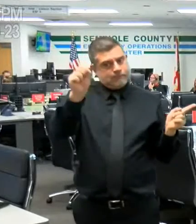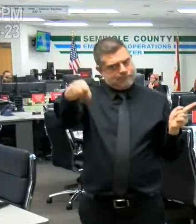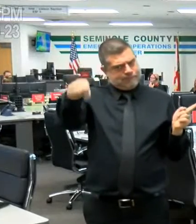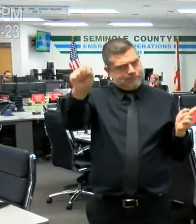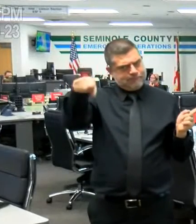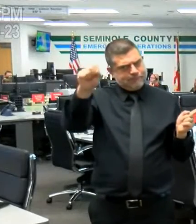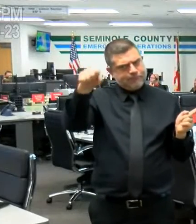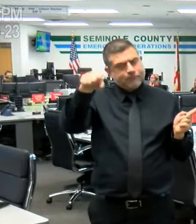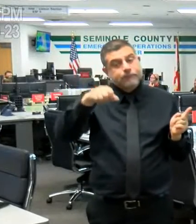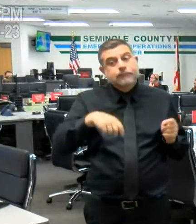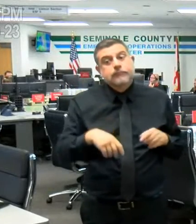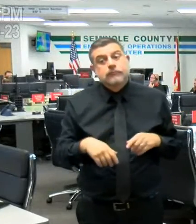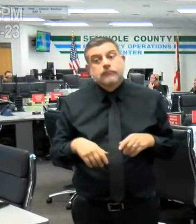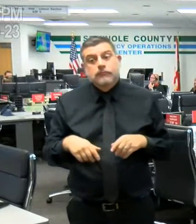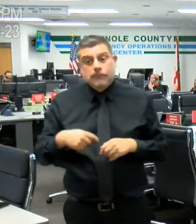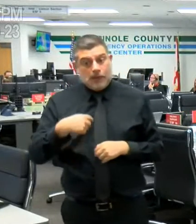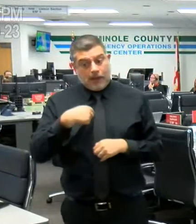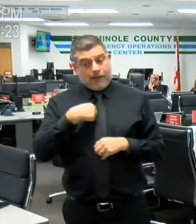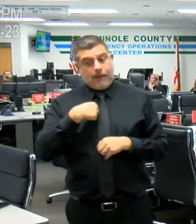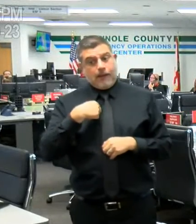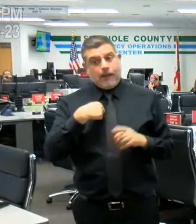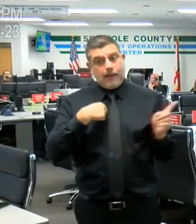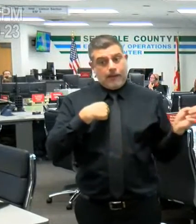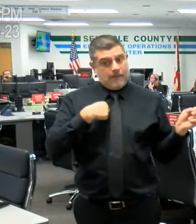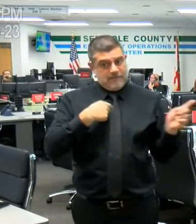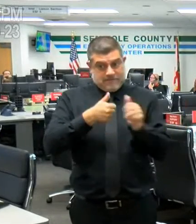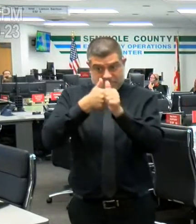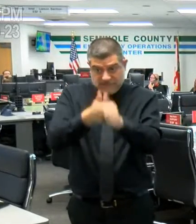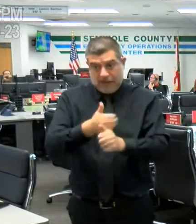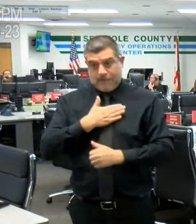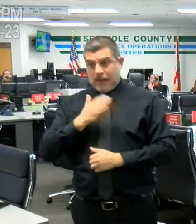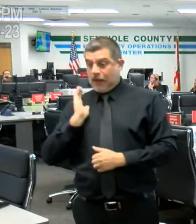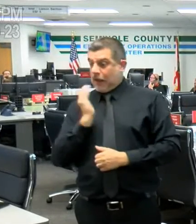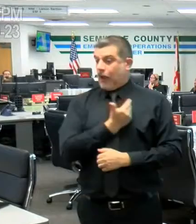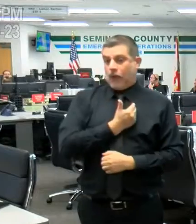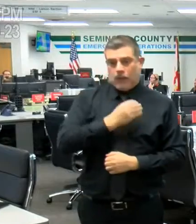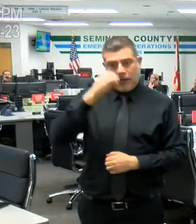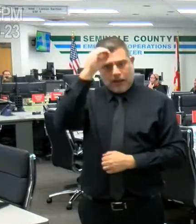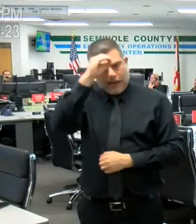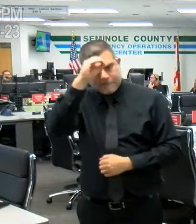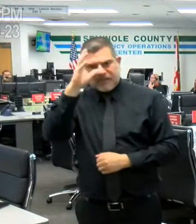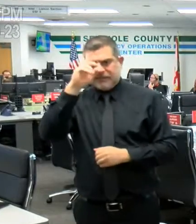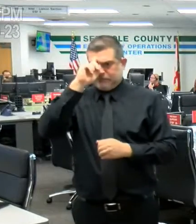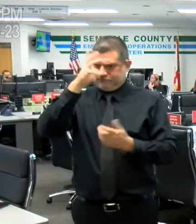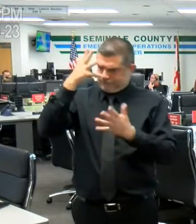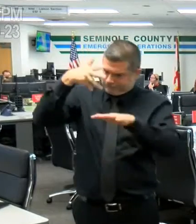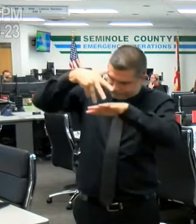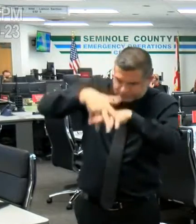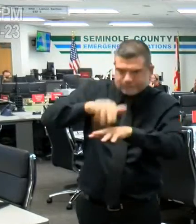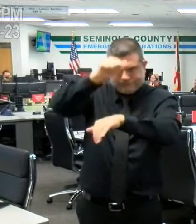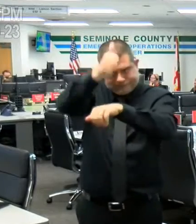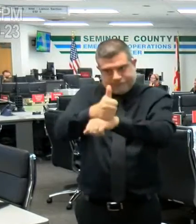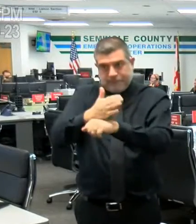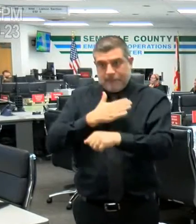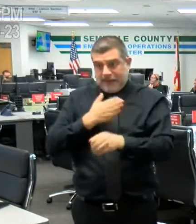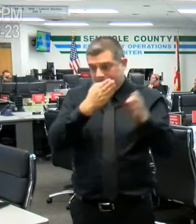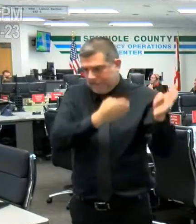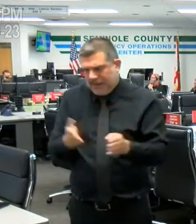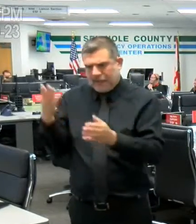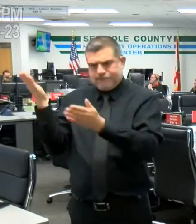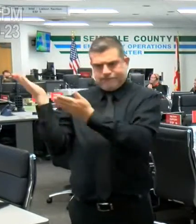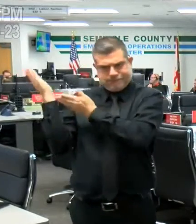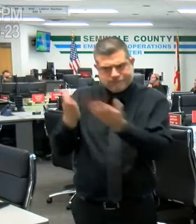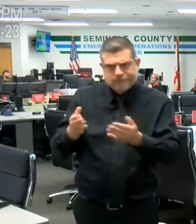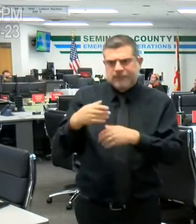what I don't preach. So last night I brought in all the lawn furniture, the umbrellas, the wind